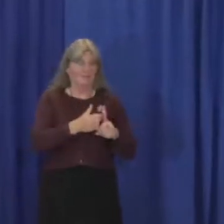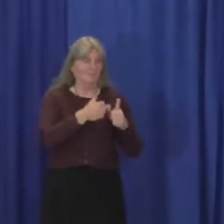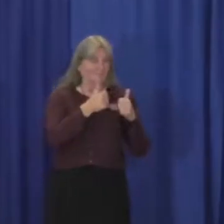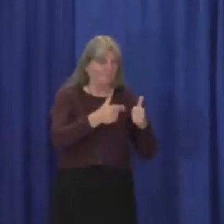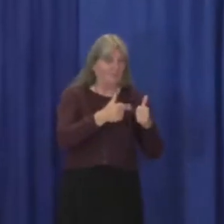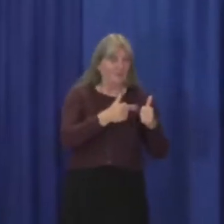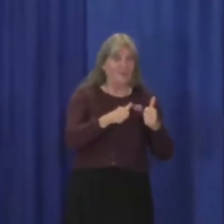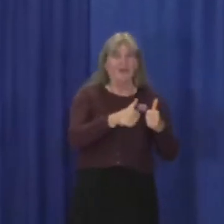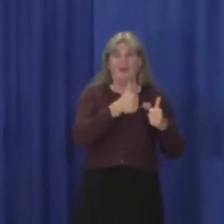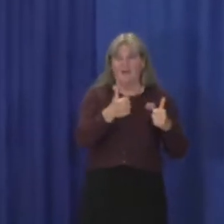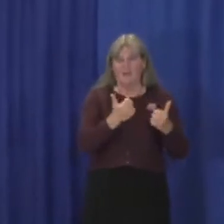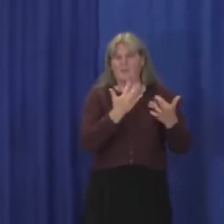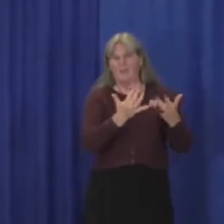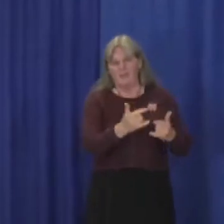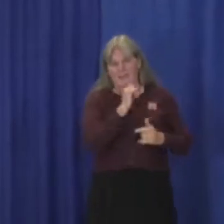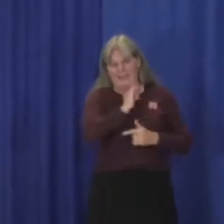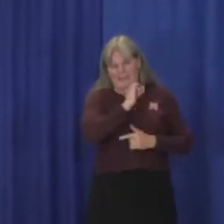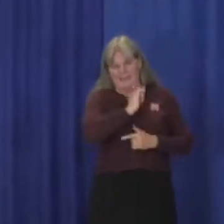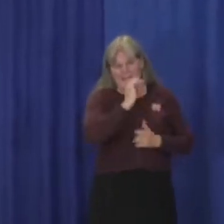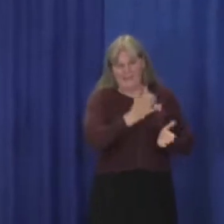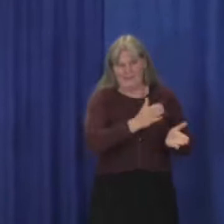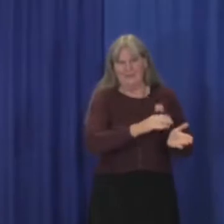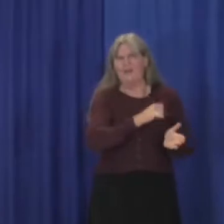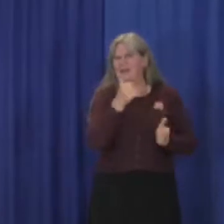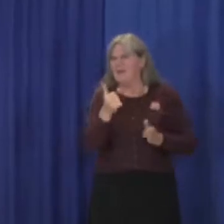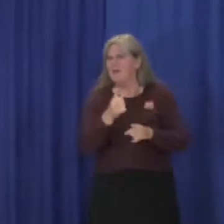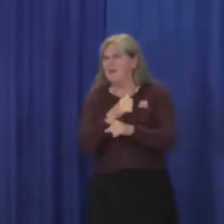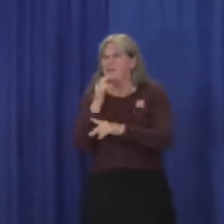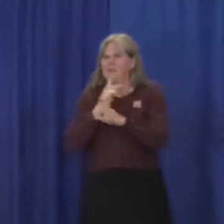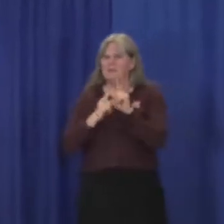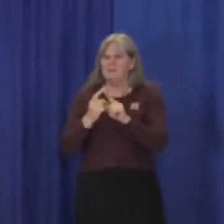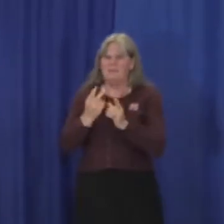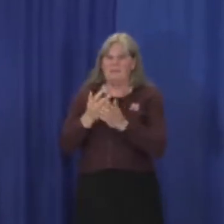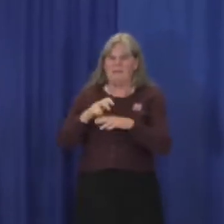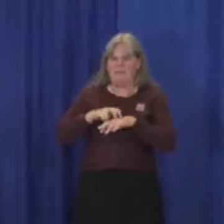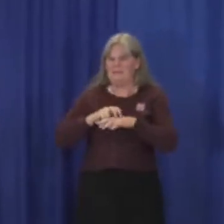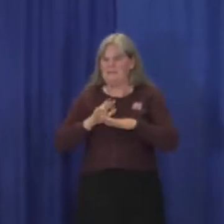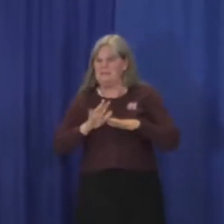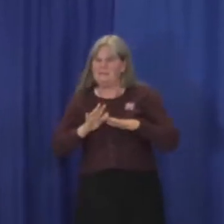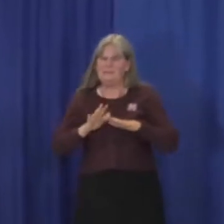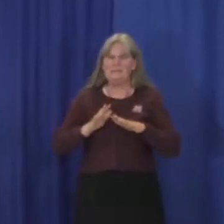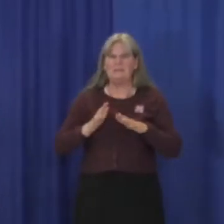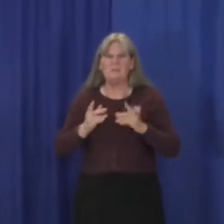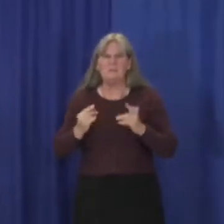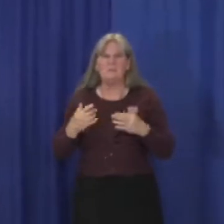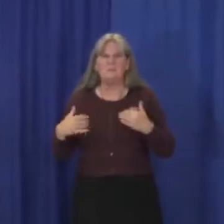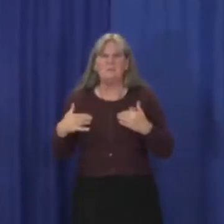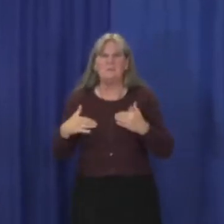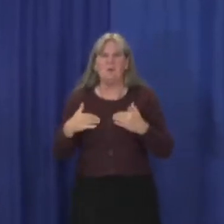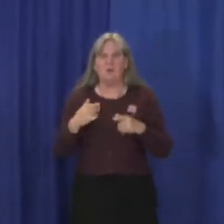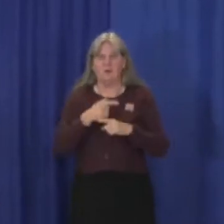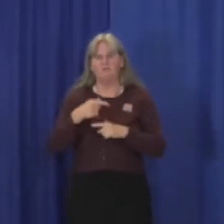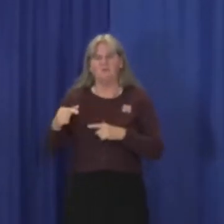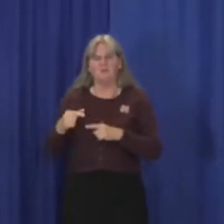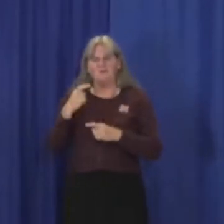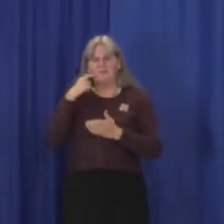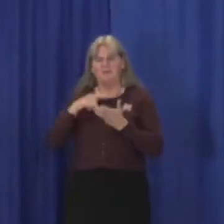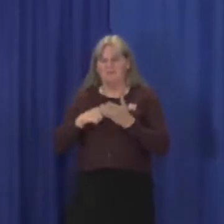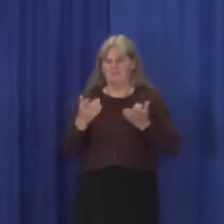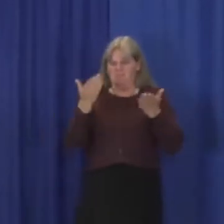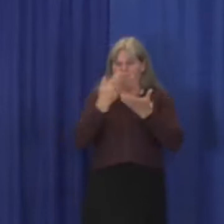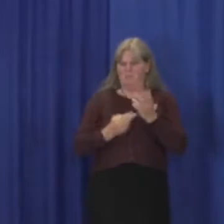it's a long-awaited one as well. It's also an anxious day for very many folks, and our government recognizes that as